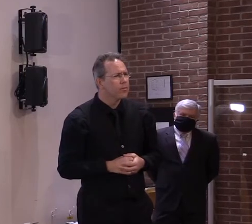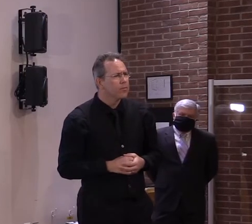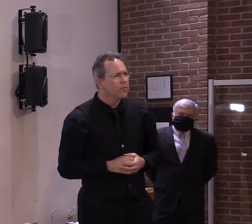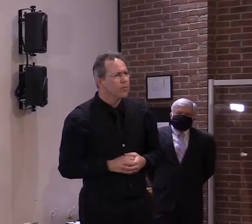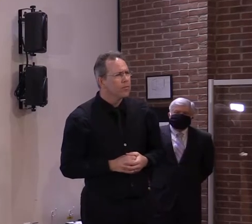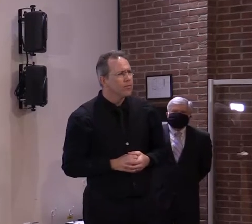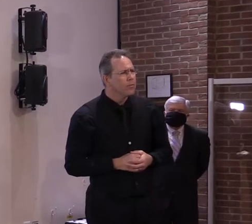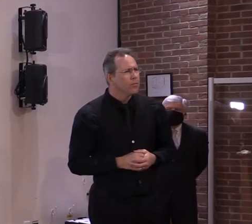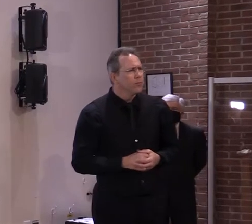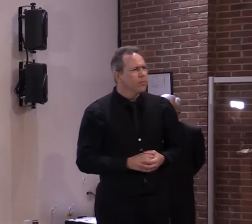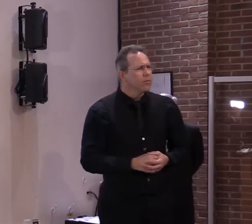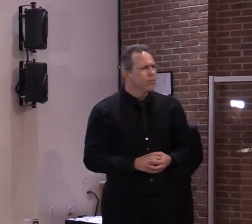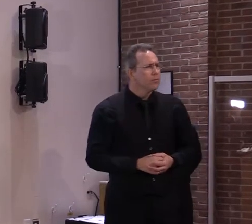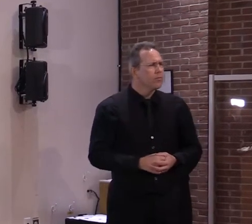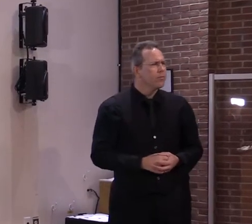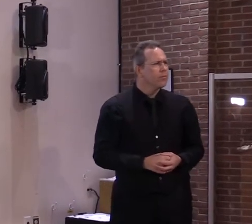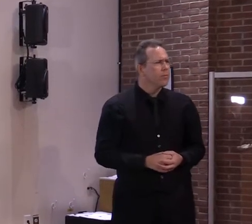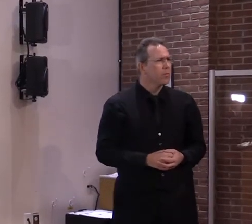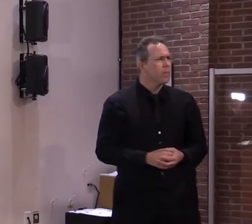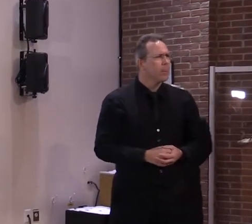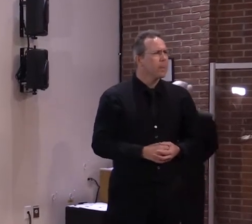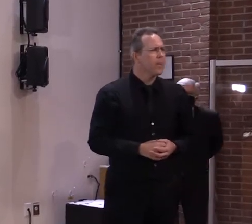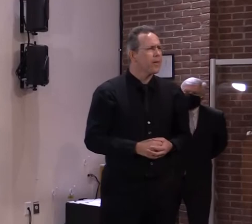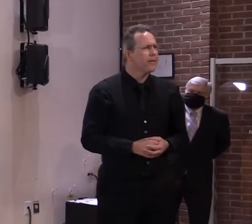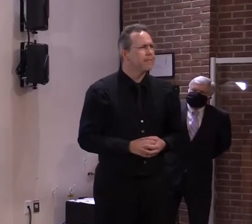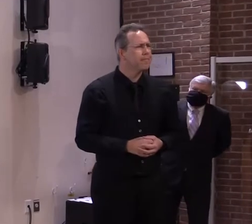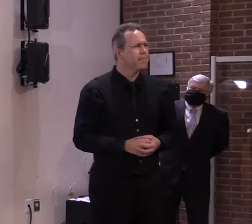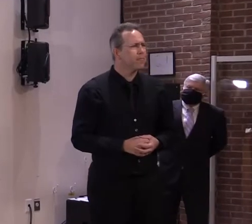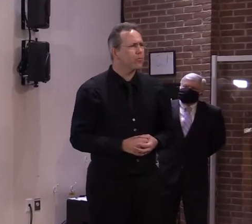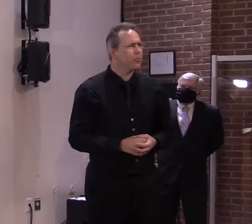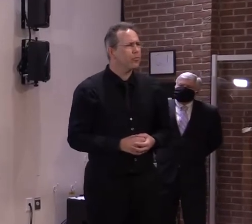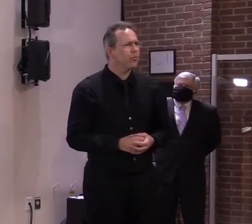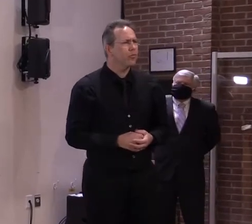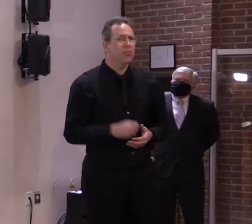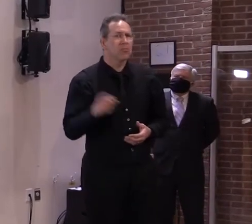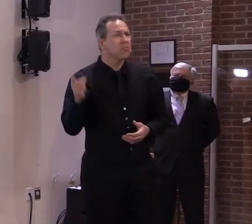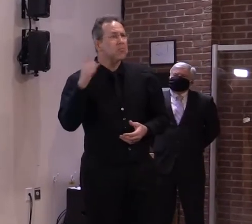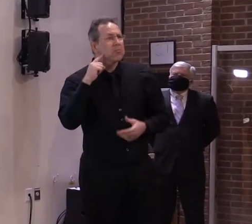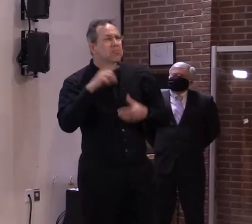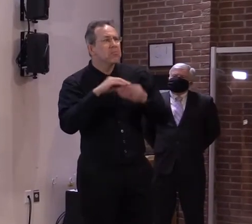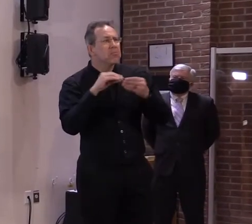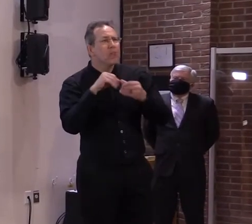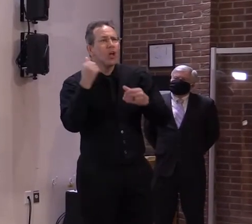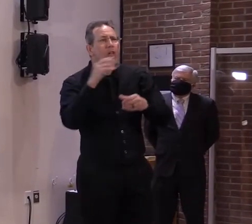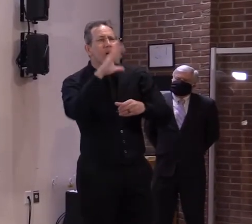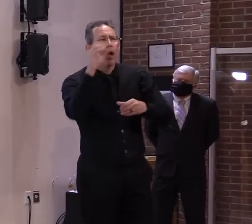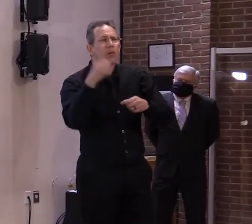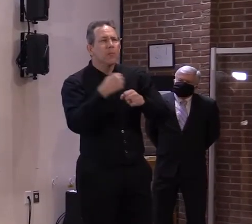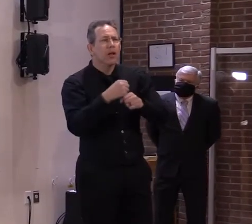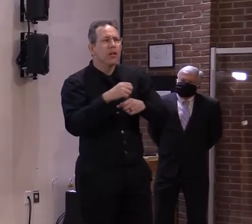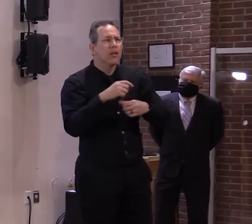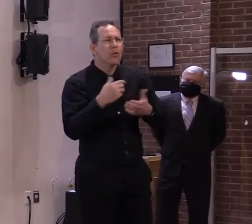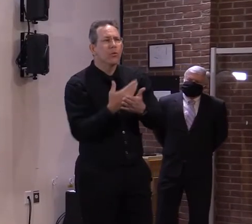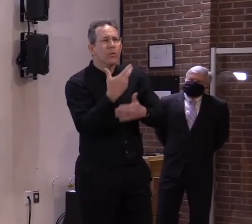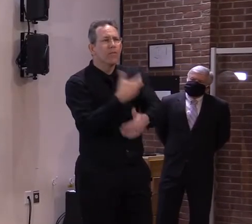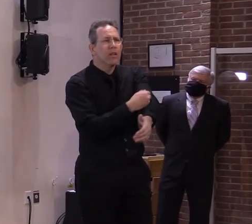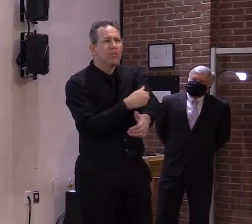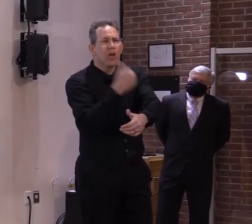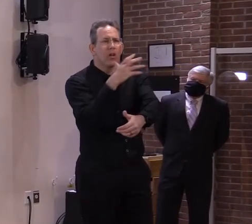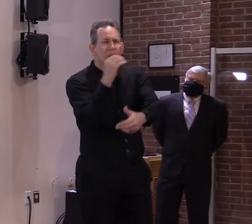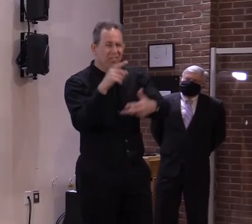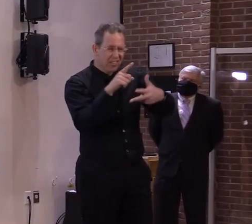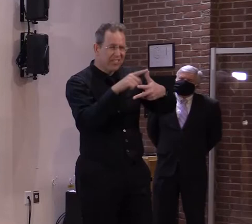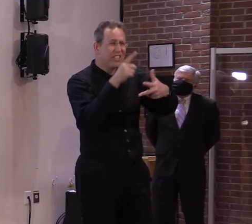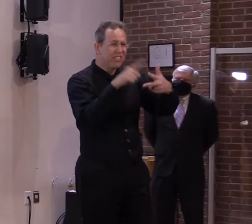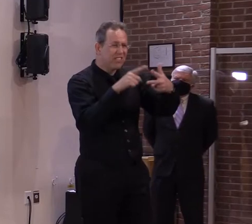making any progress toward being approved? Yeah, they did not. They did not mention that today. But I